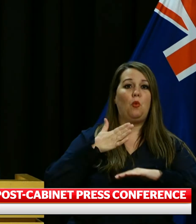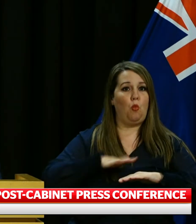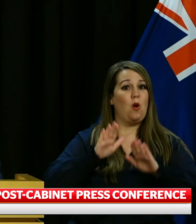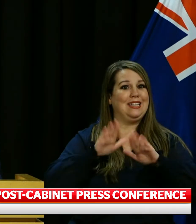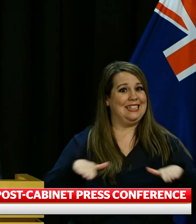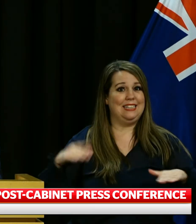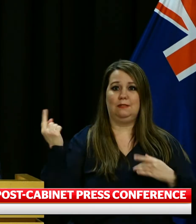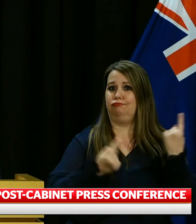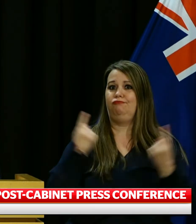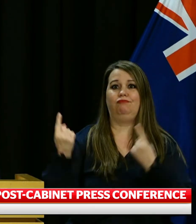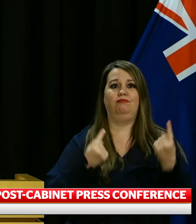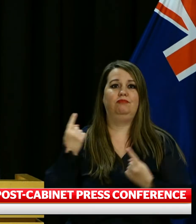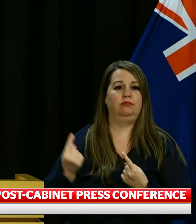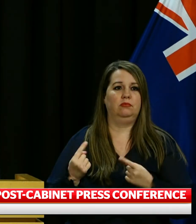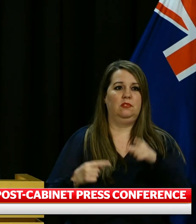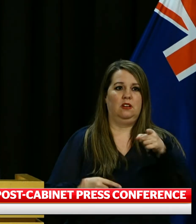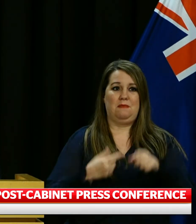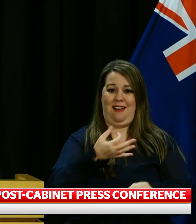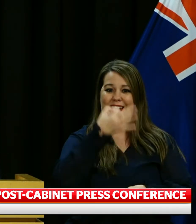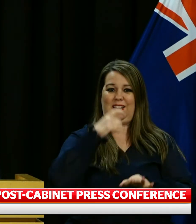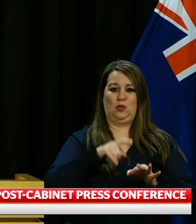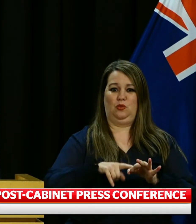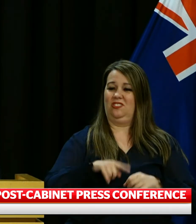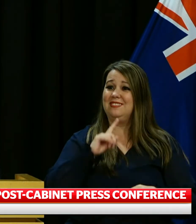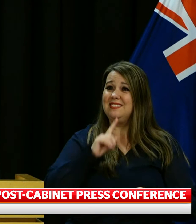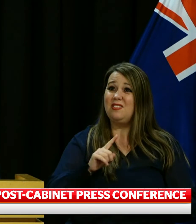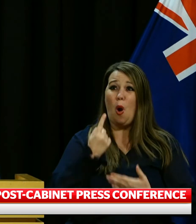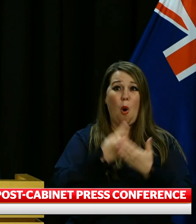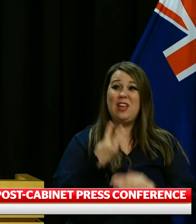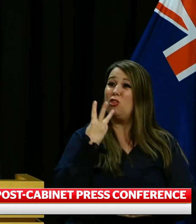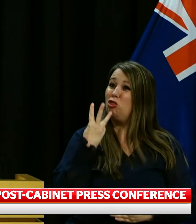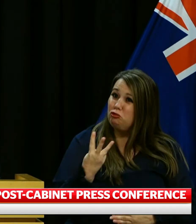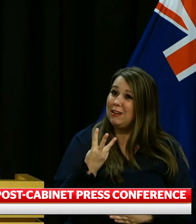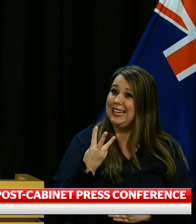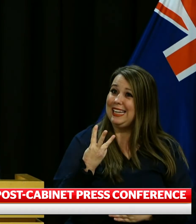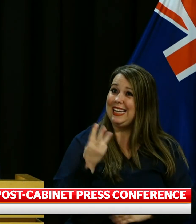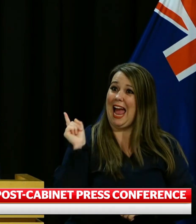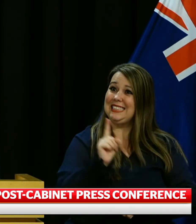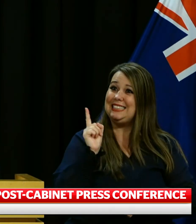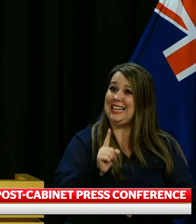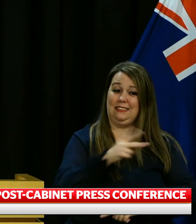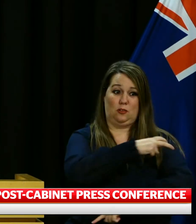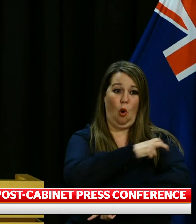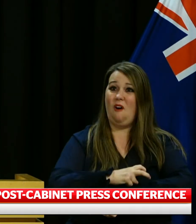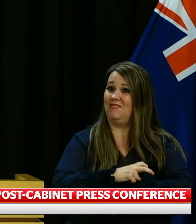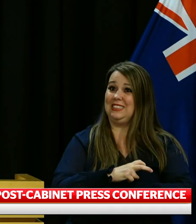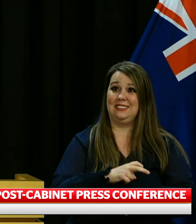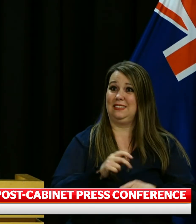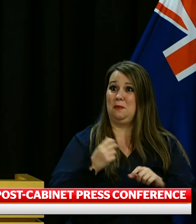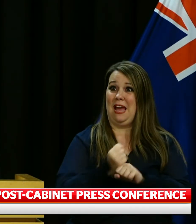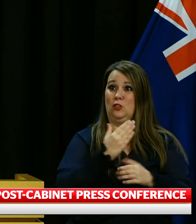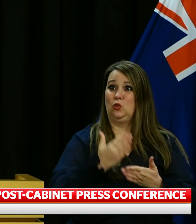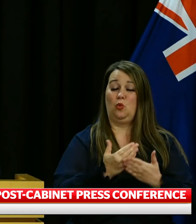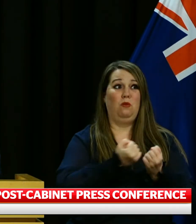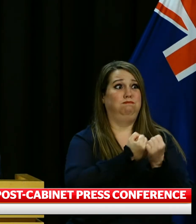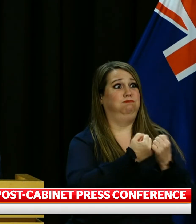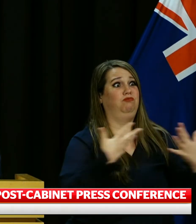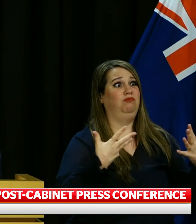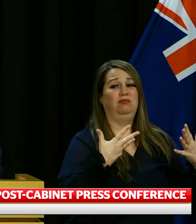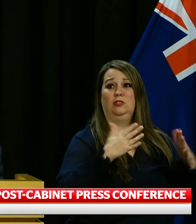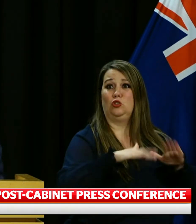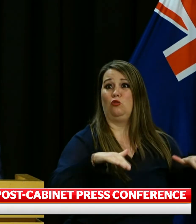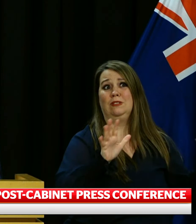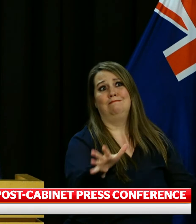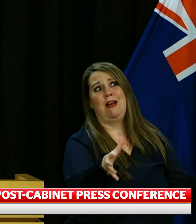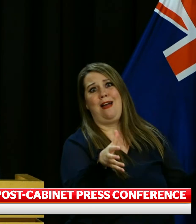needs to be. 3 of them. Get all of those kids back into school. I actually meant to follow that up after your question this morning just to get the latest information so that I